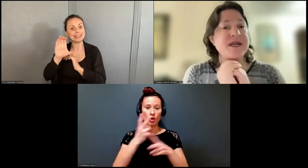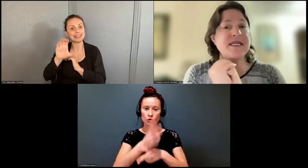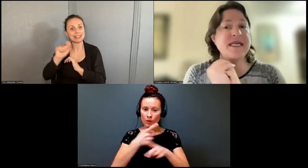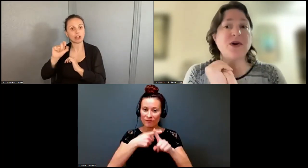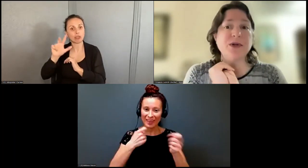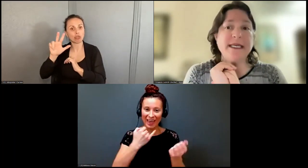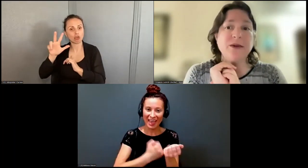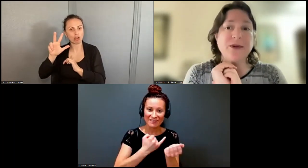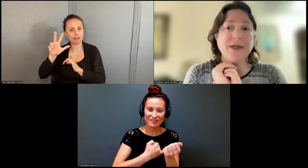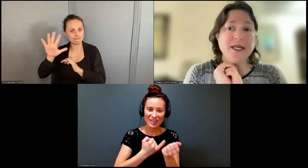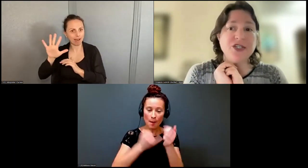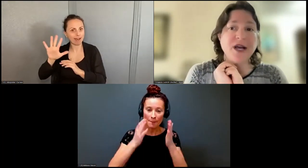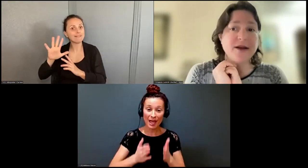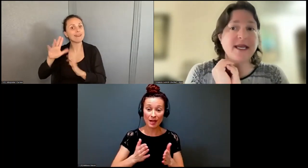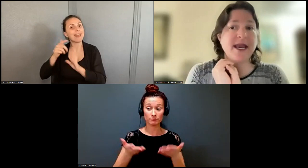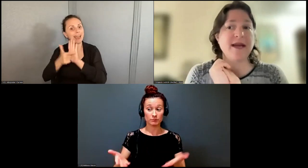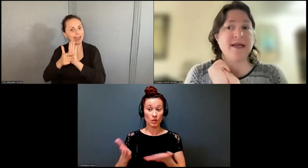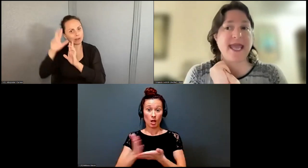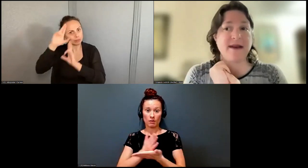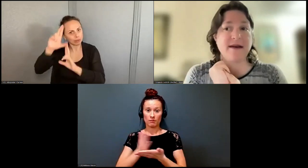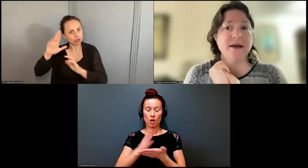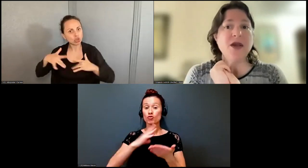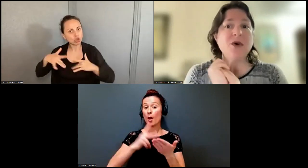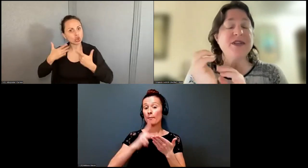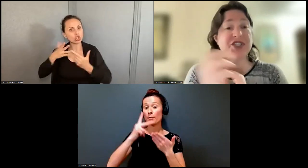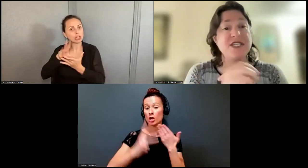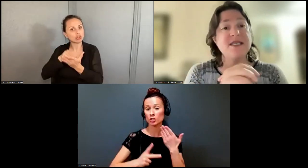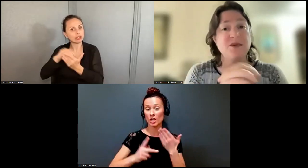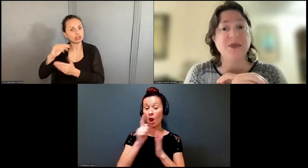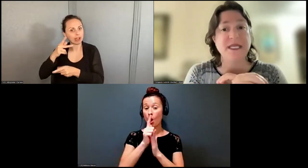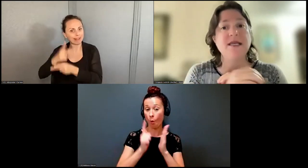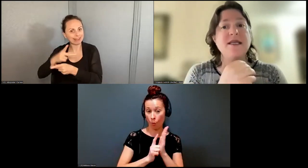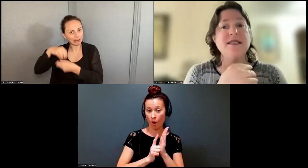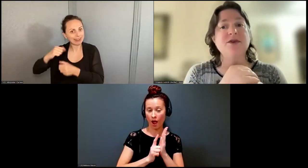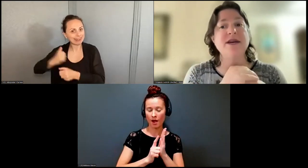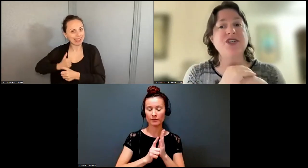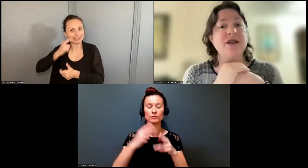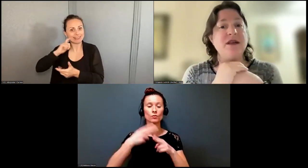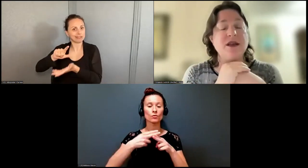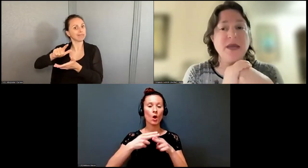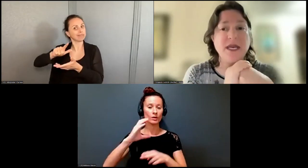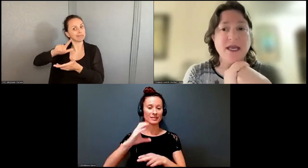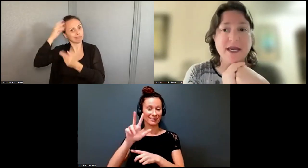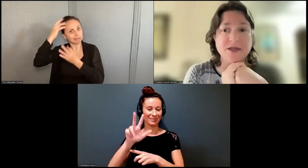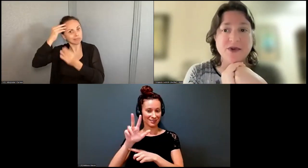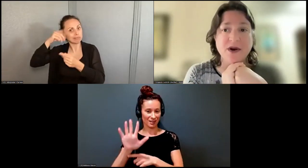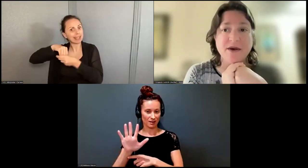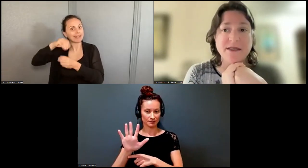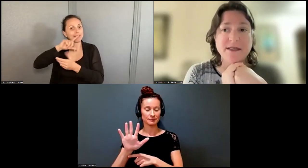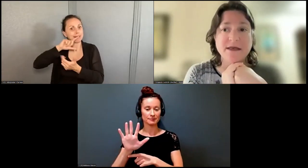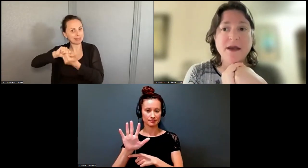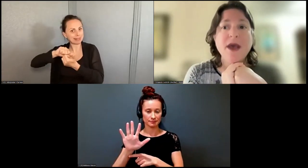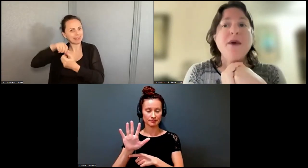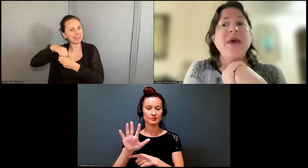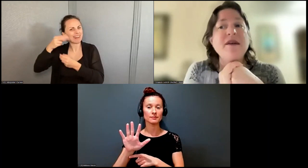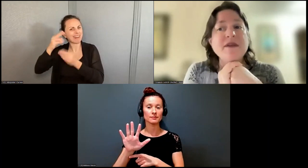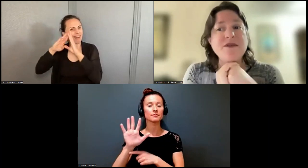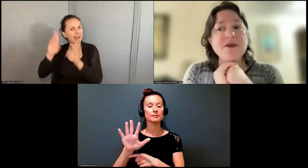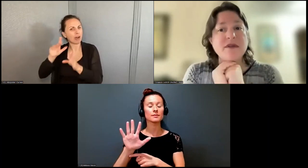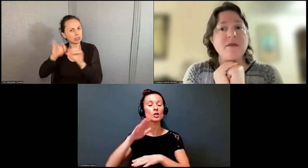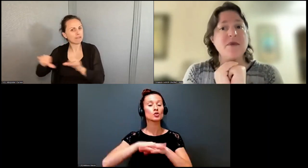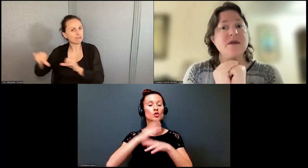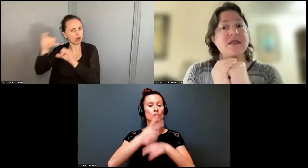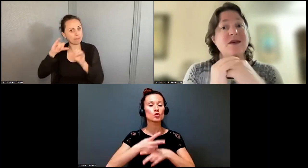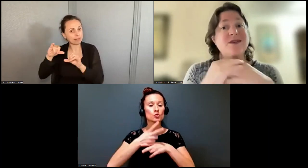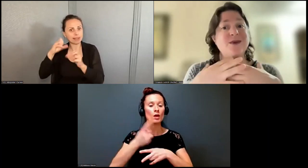act respecting early learning and childcare in Canada, which just completed consideration in committee in the House of Commons. Many of us